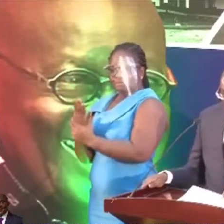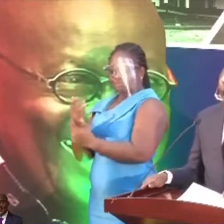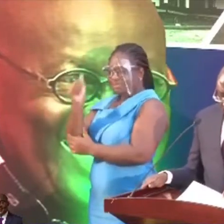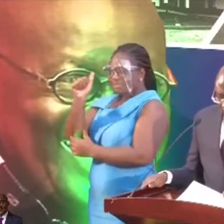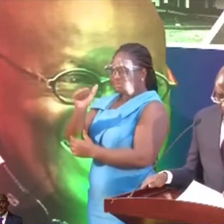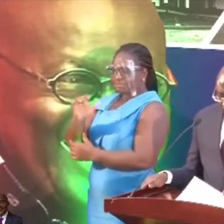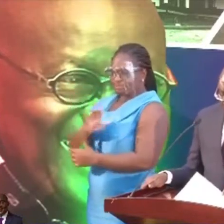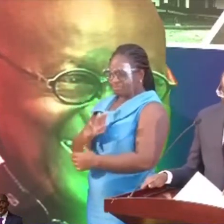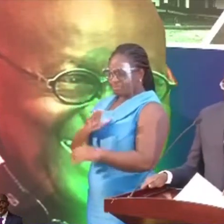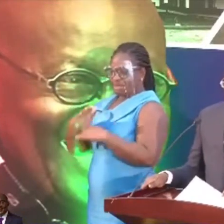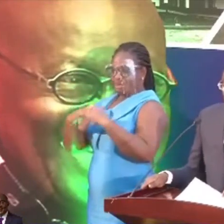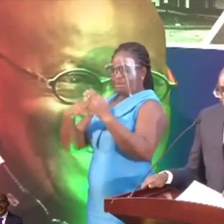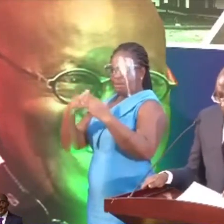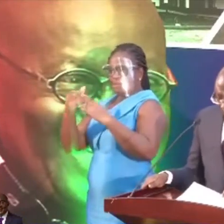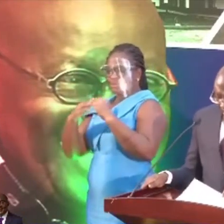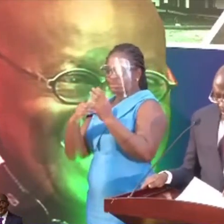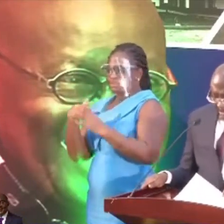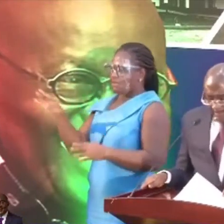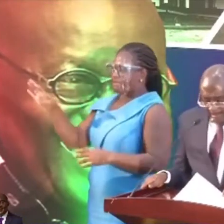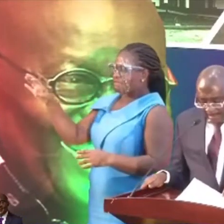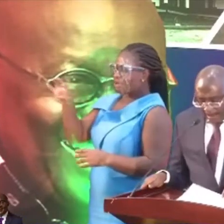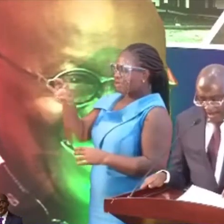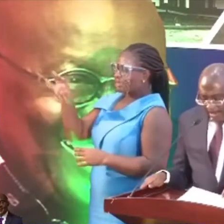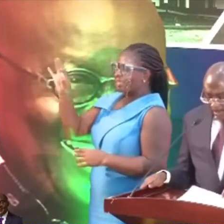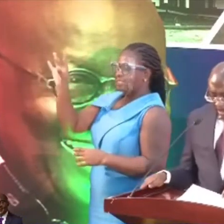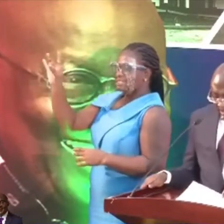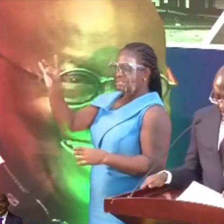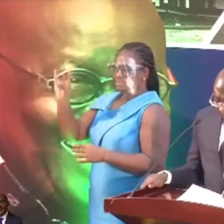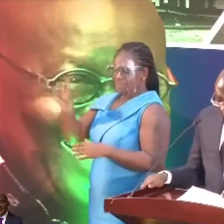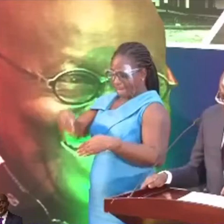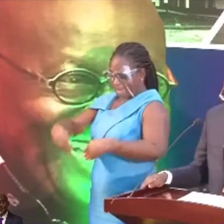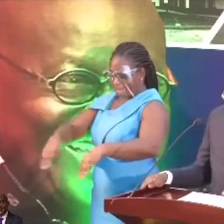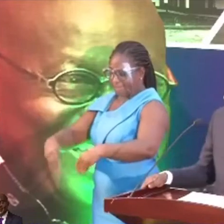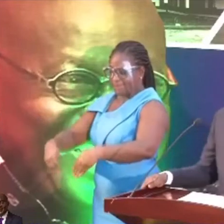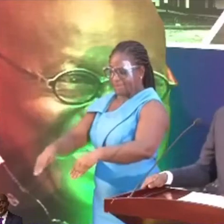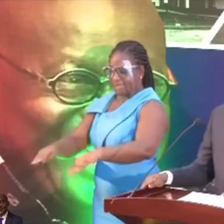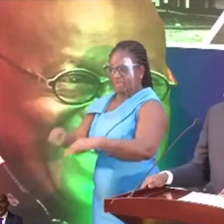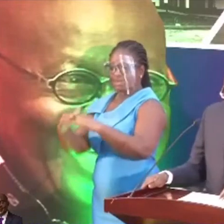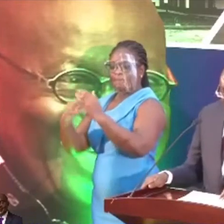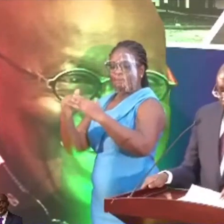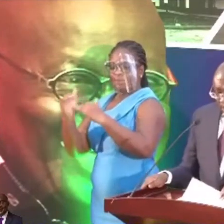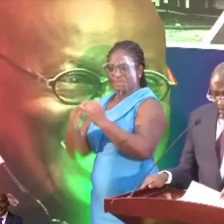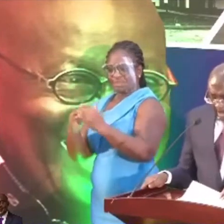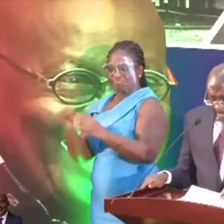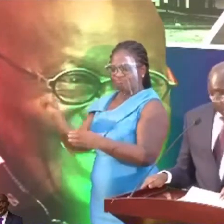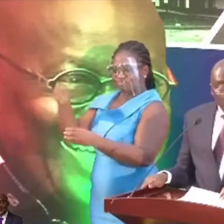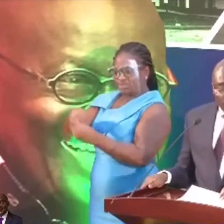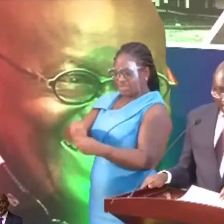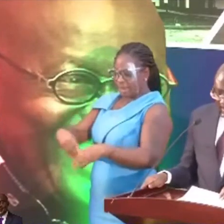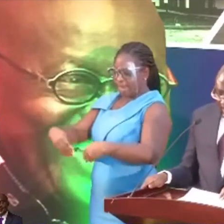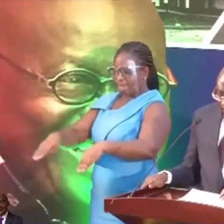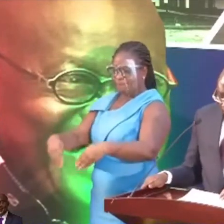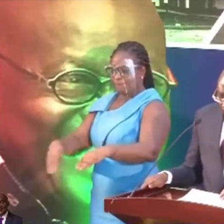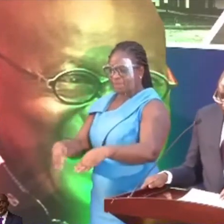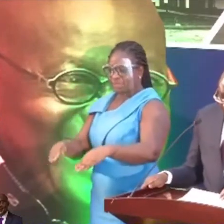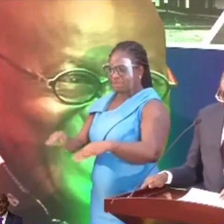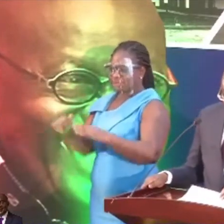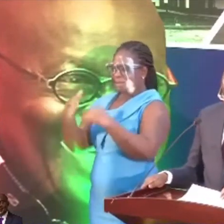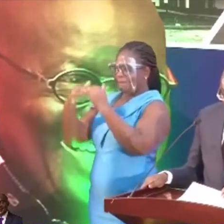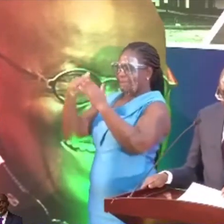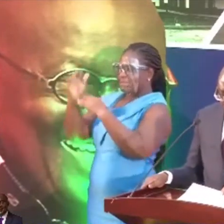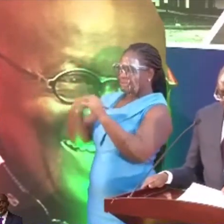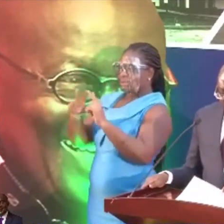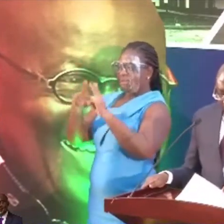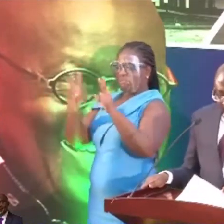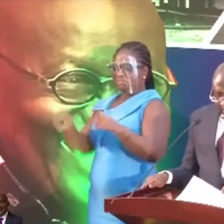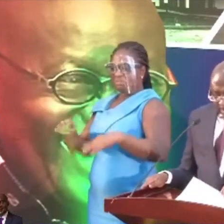initiated the construction of 470 market-related infrastructure, including market complexes and rural markets,